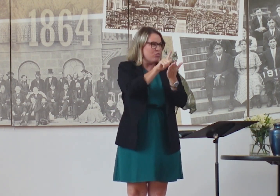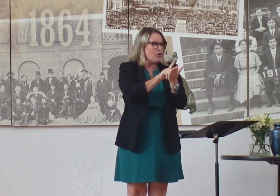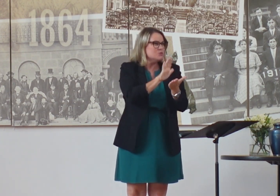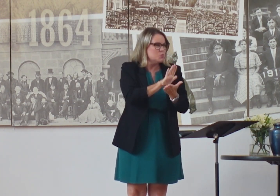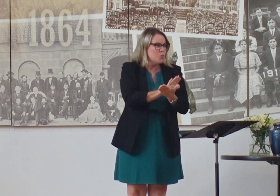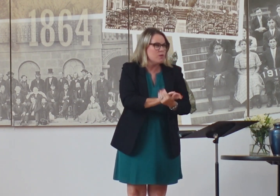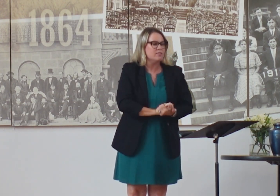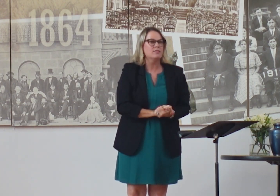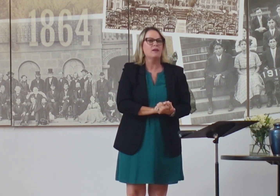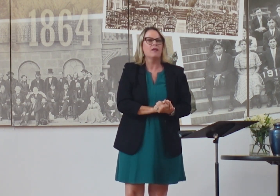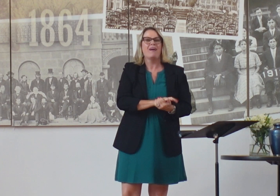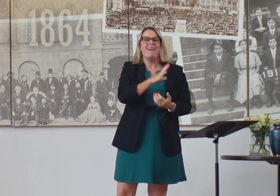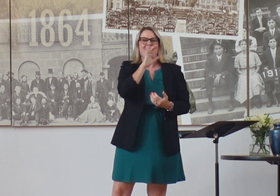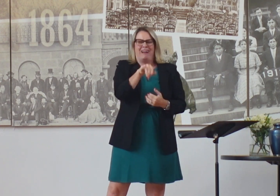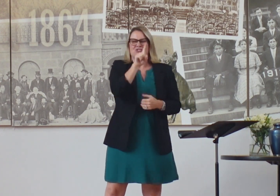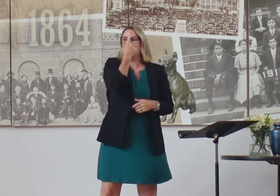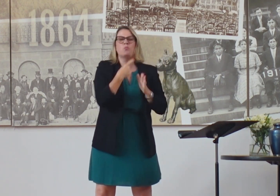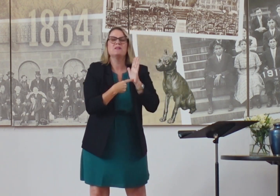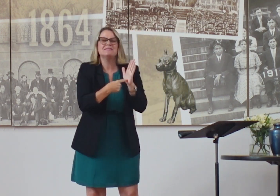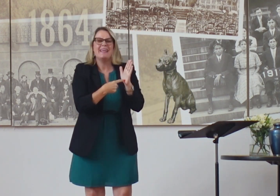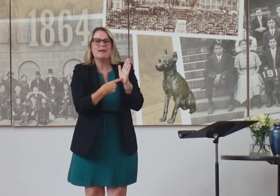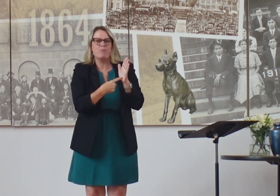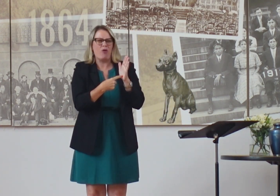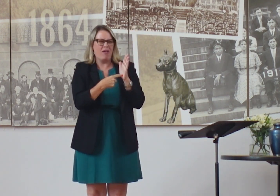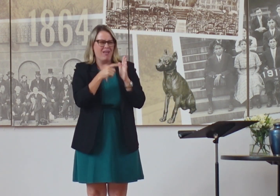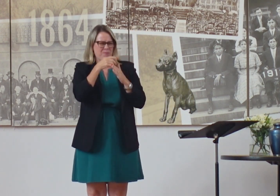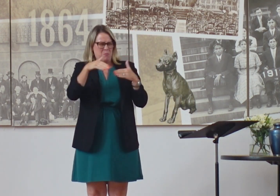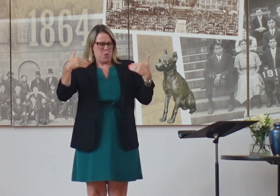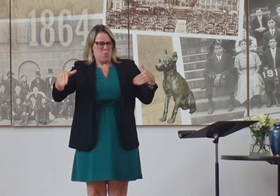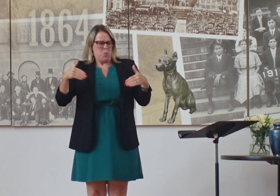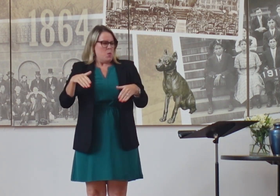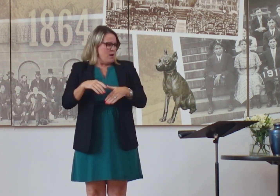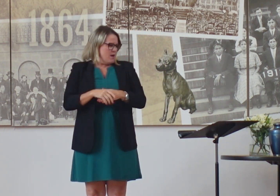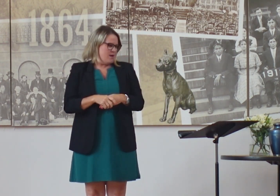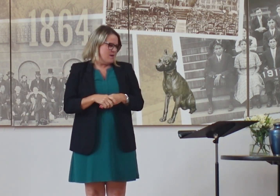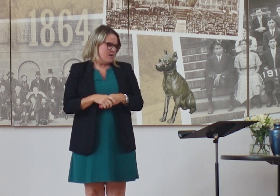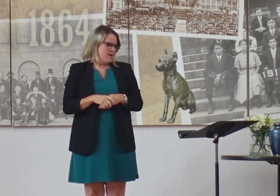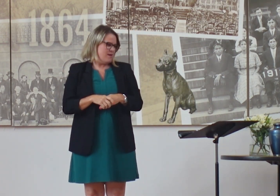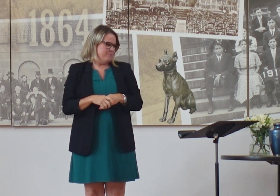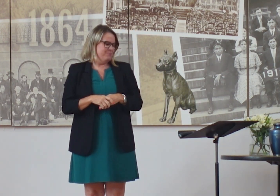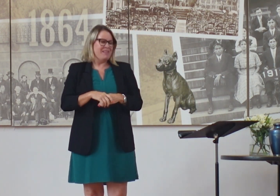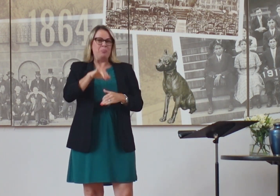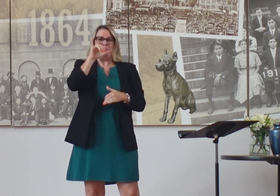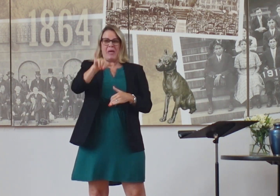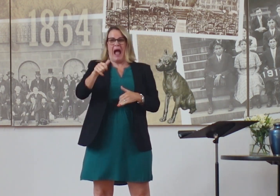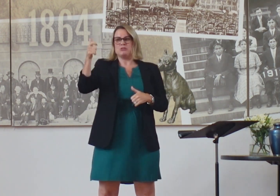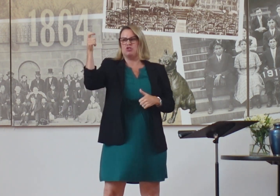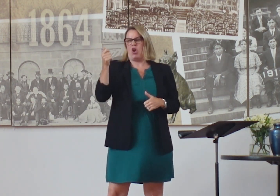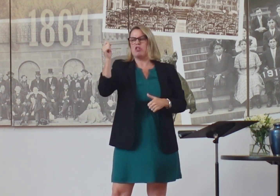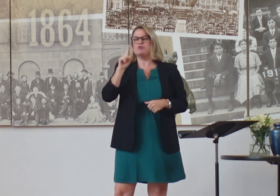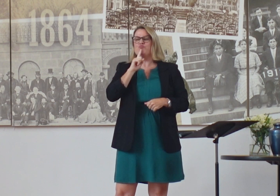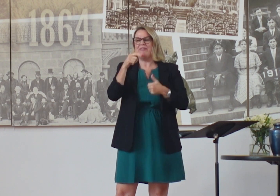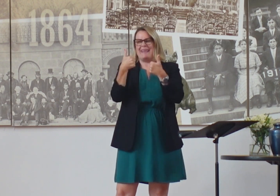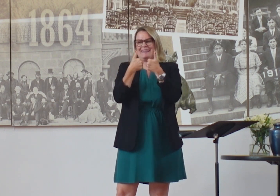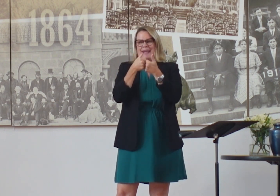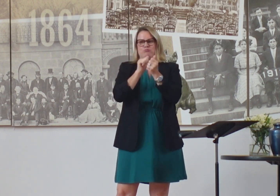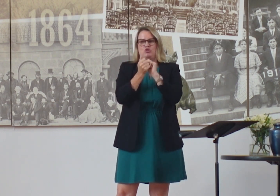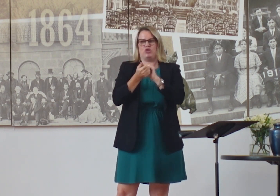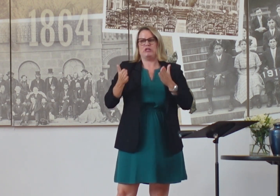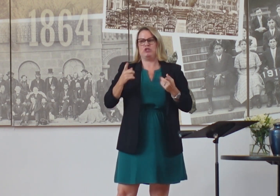the scholarship recipients to go to law school. So that's just one example of the amazing things that she did. And